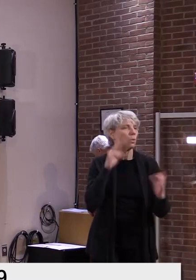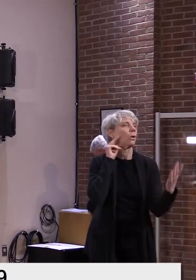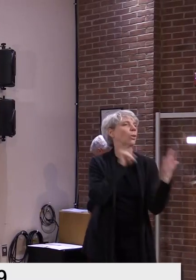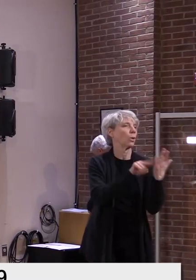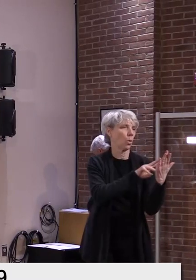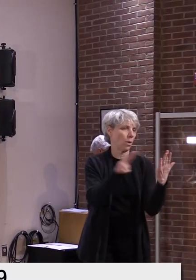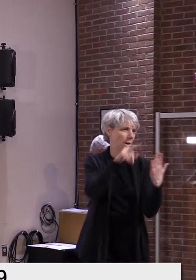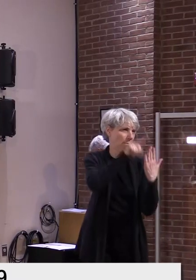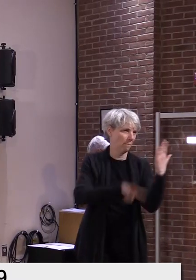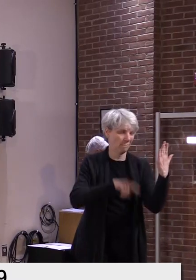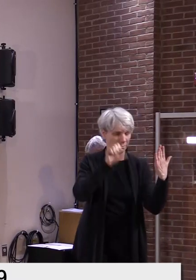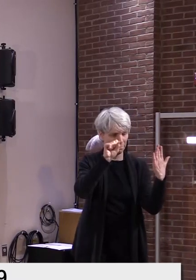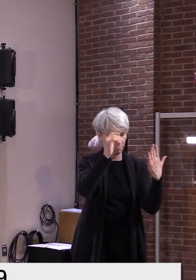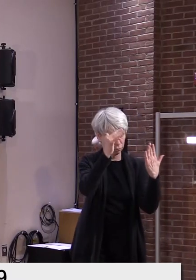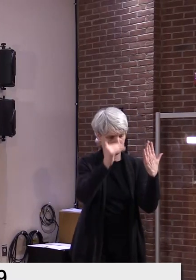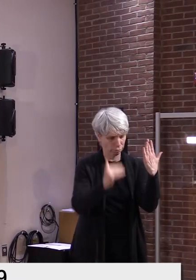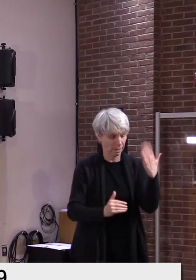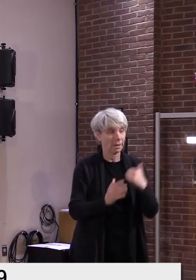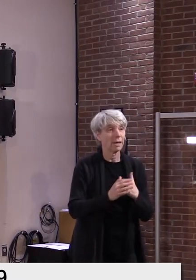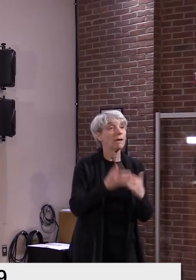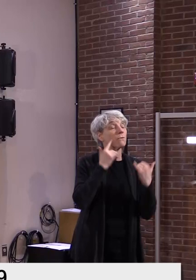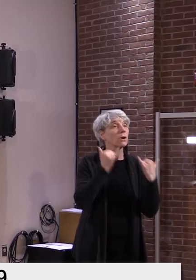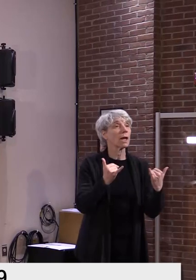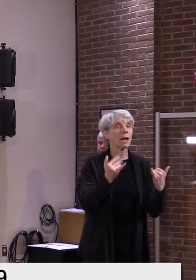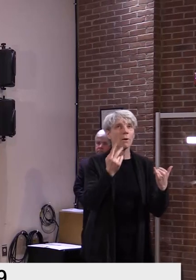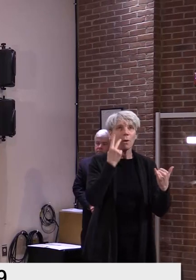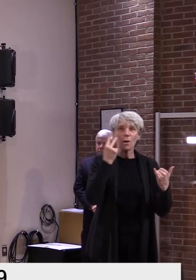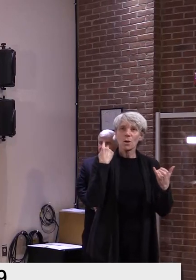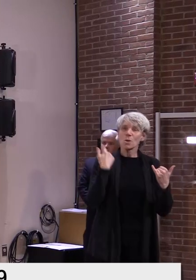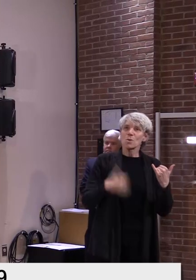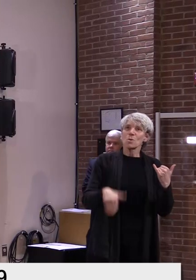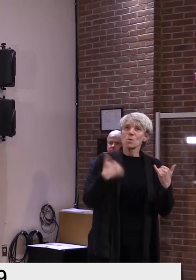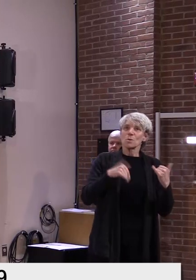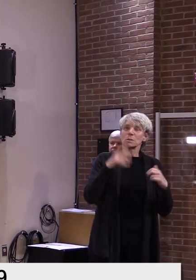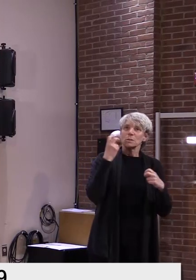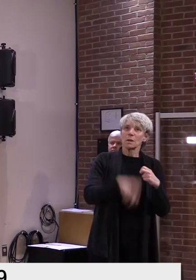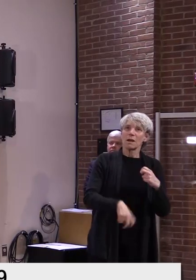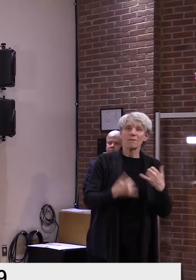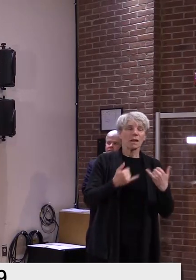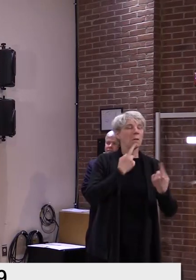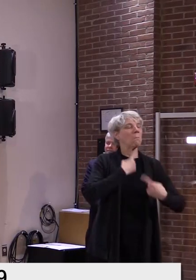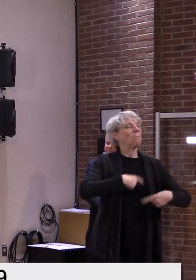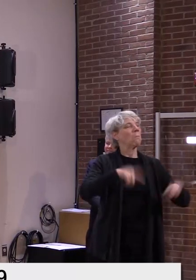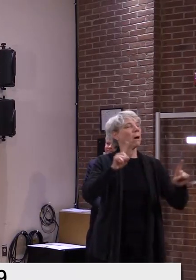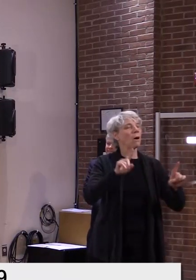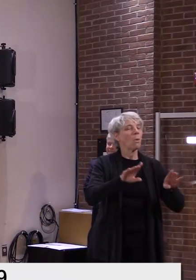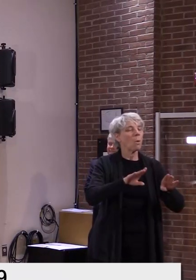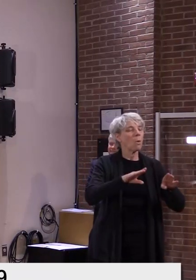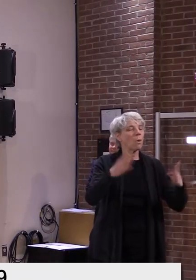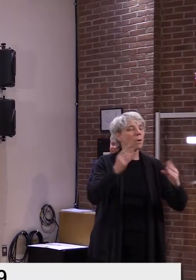do and how far we've come. And it looks like the governor has returned from his phone call.